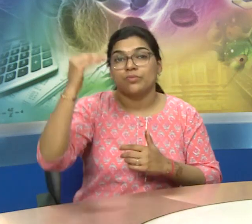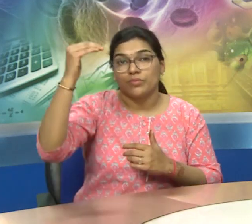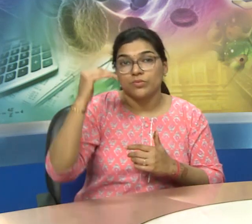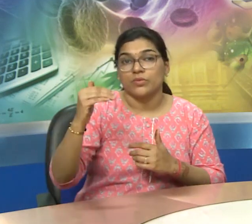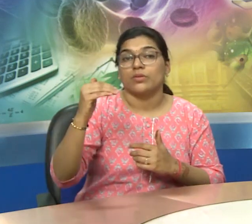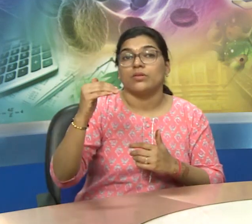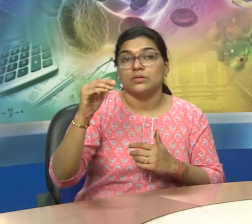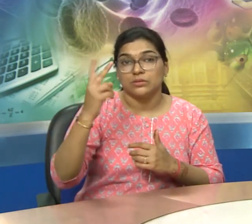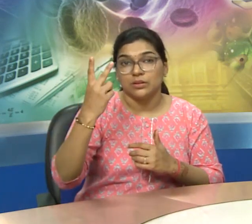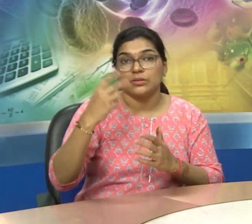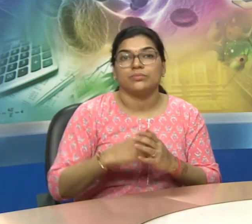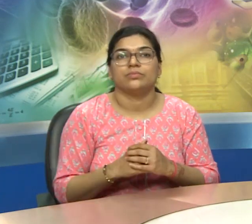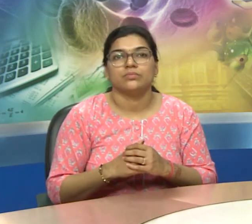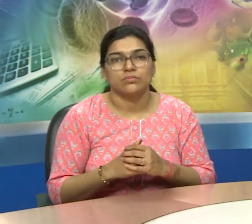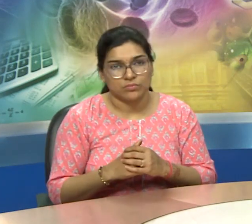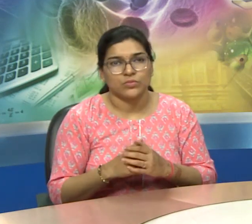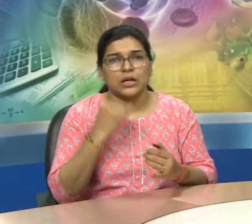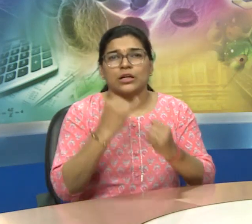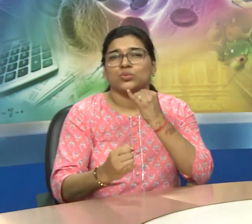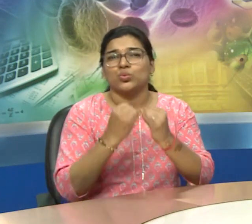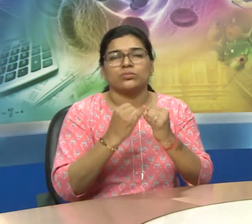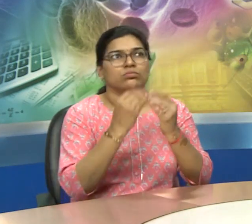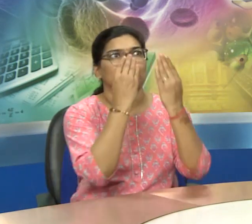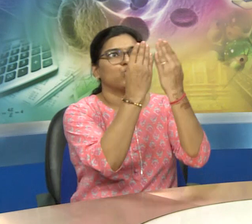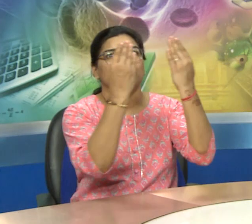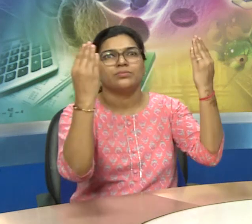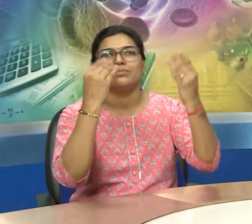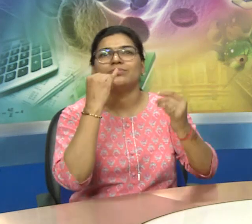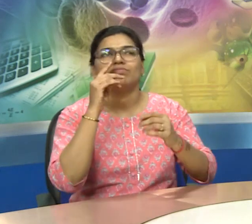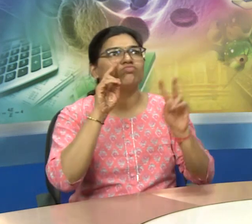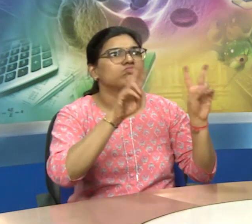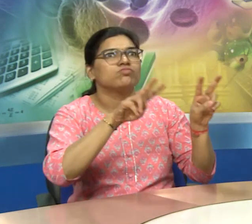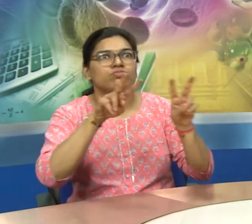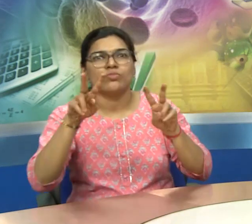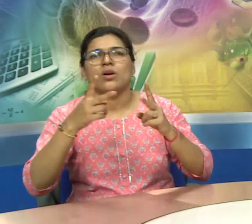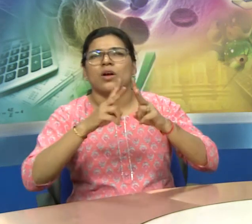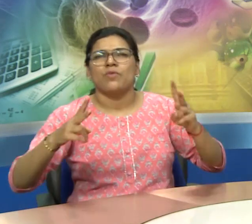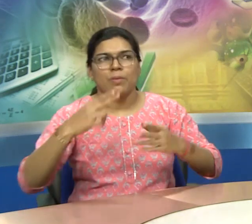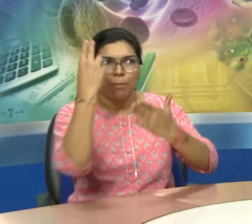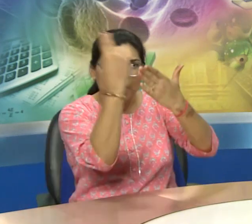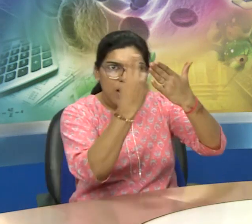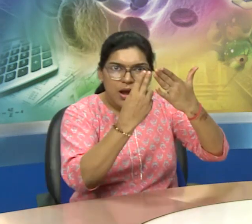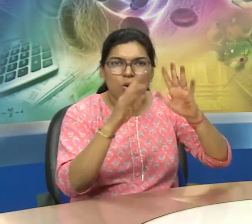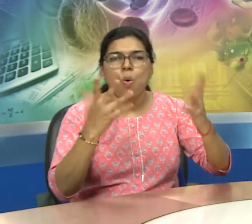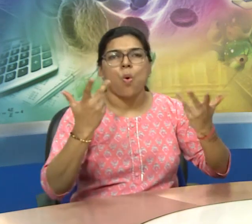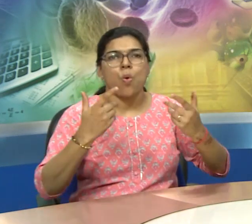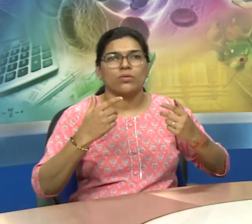is the museum library. In museum library, we can see the